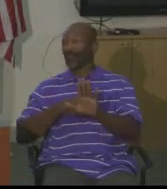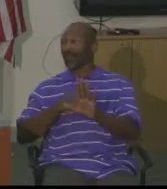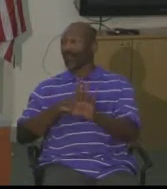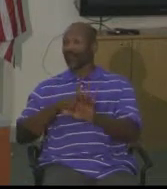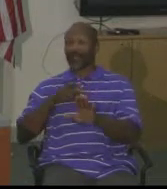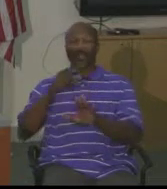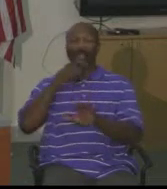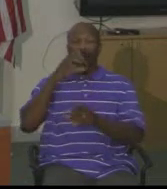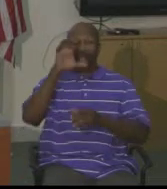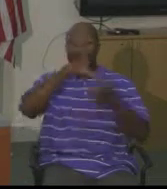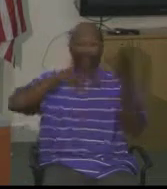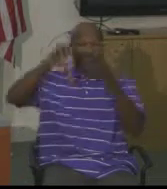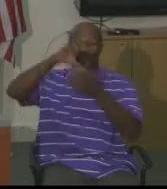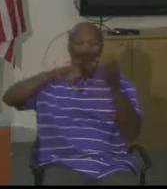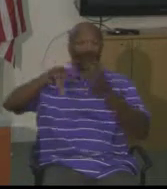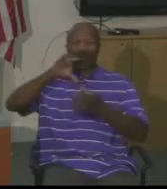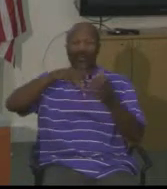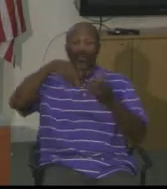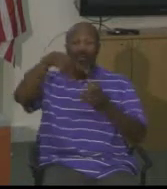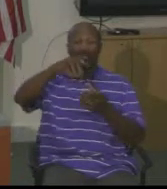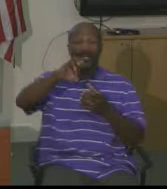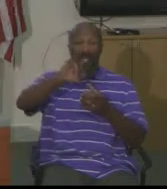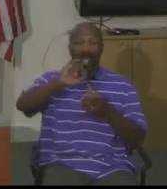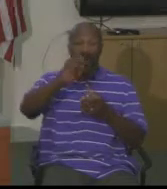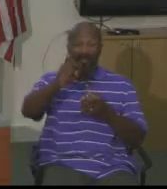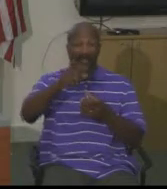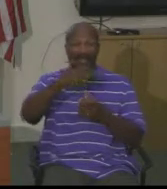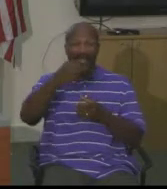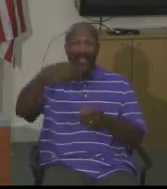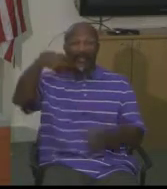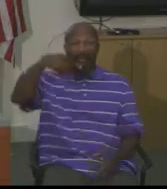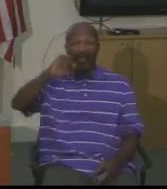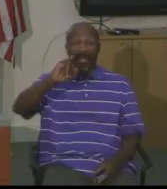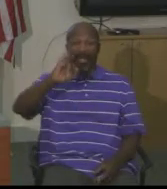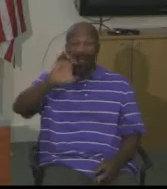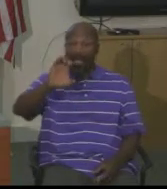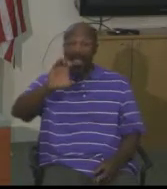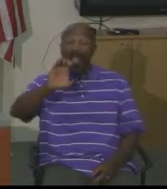Do not confuse PCIX with PCI Express.